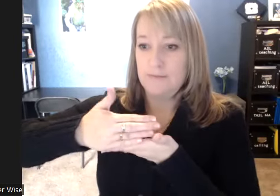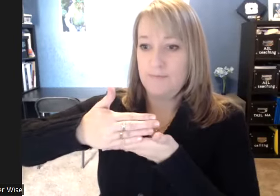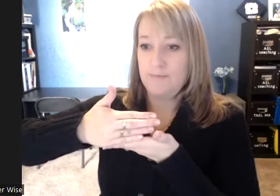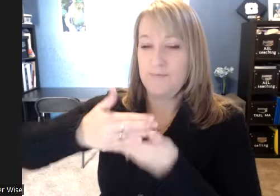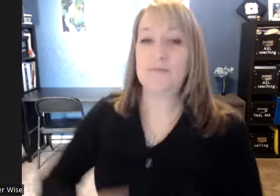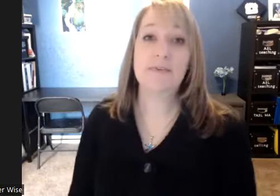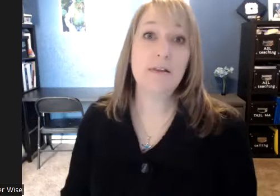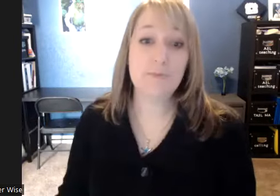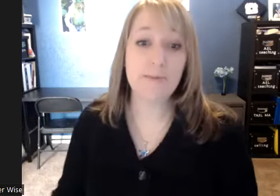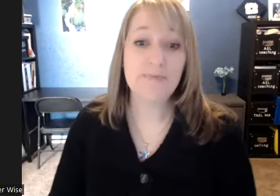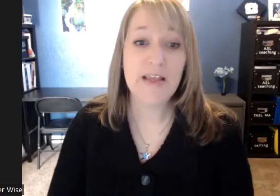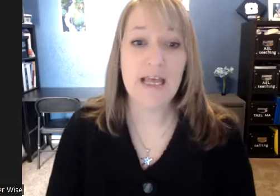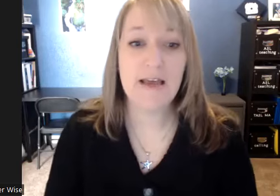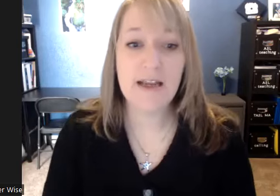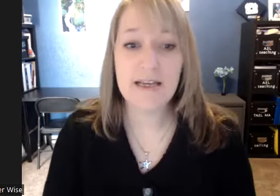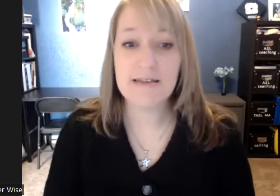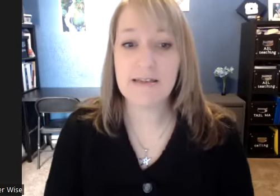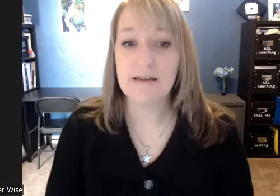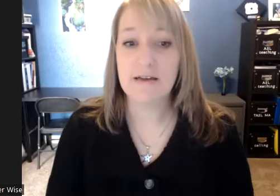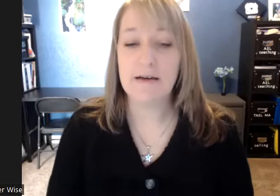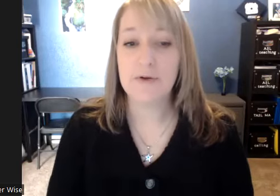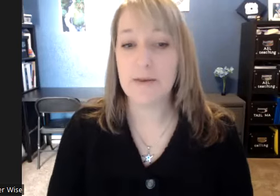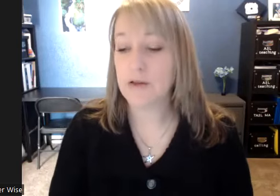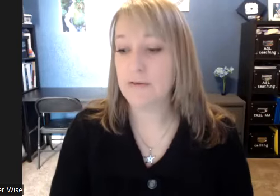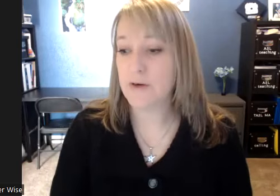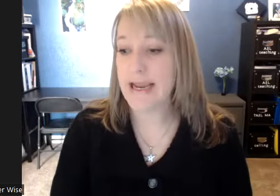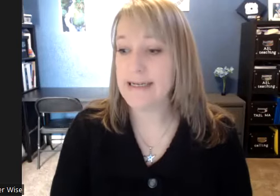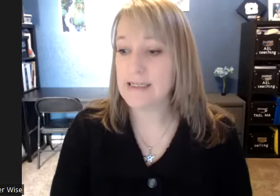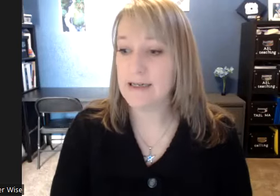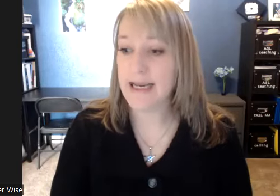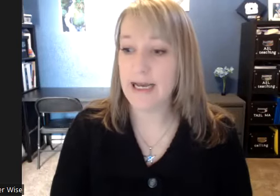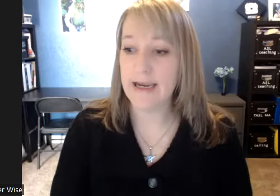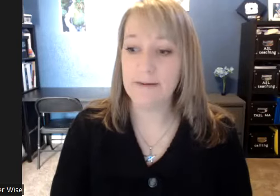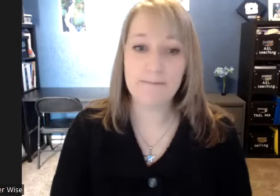Laptop. And that is vocabulary for 8-9.